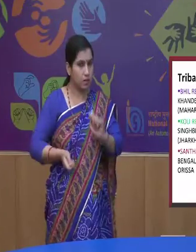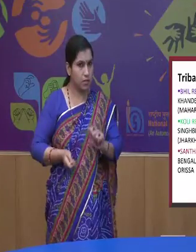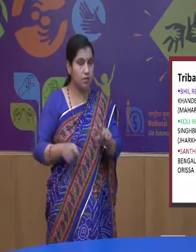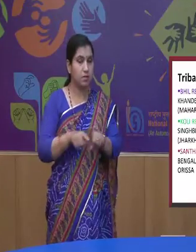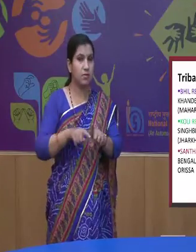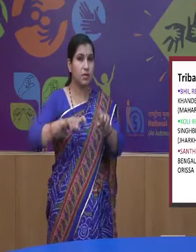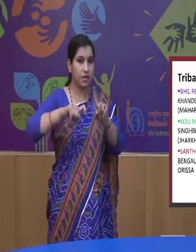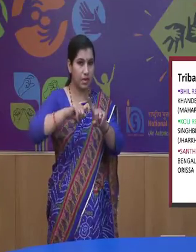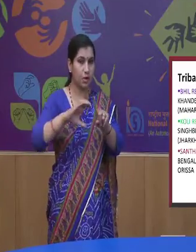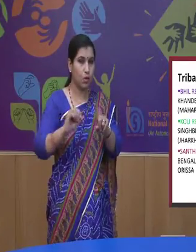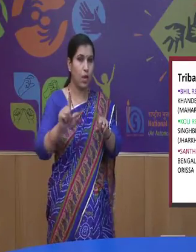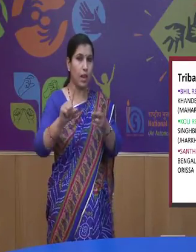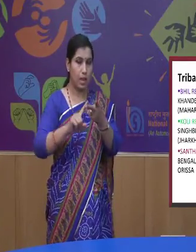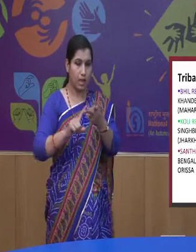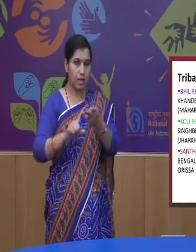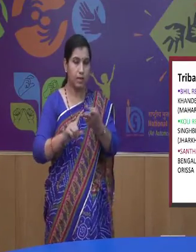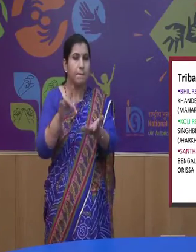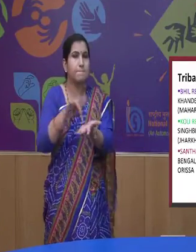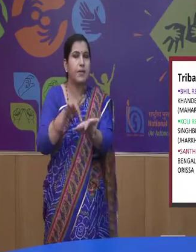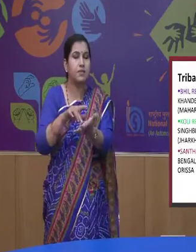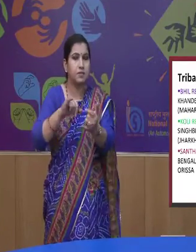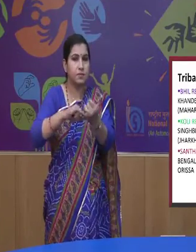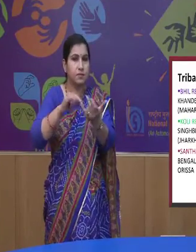Kolis of Singhbhum